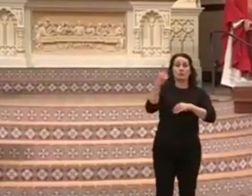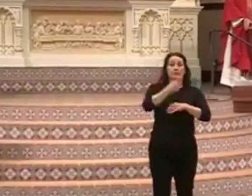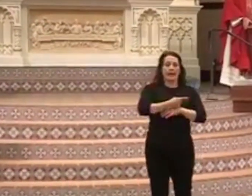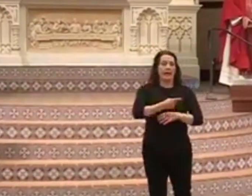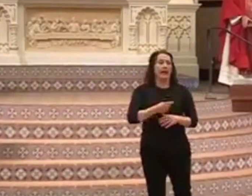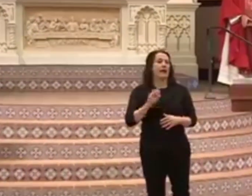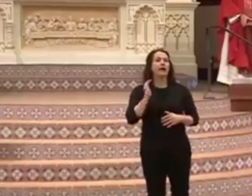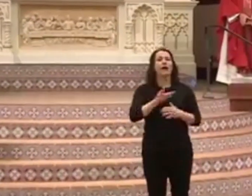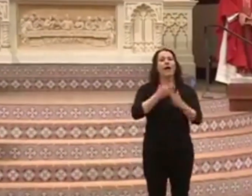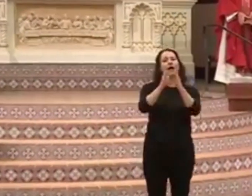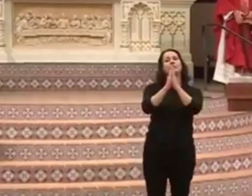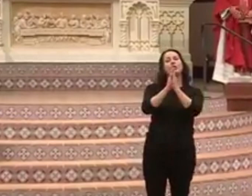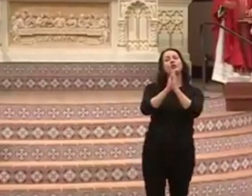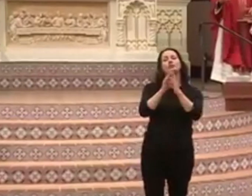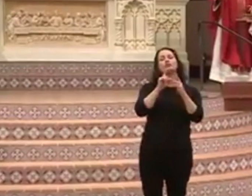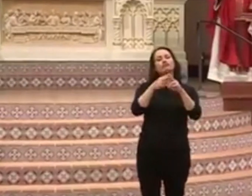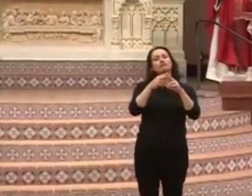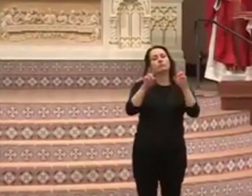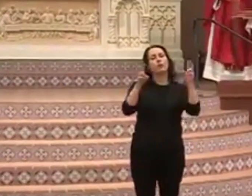intercessions.